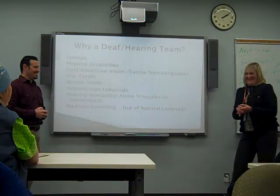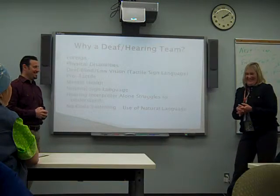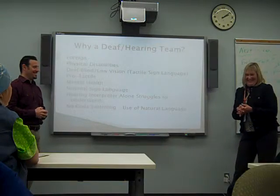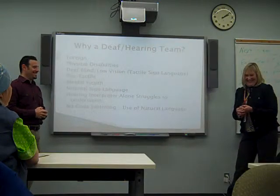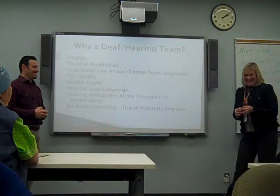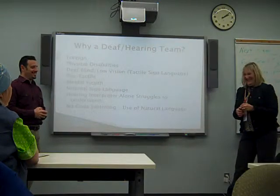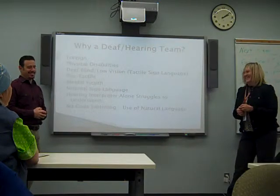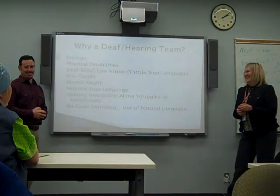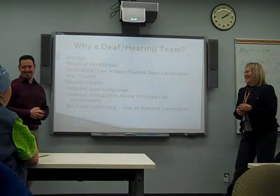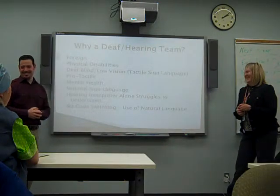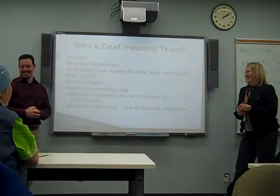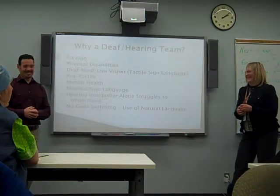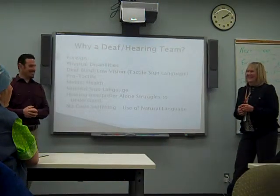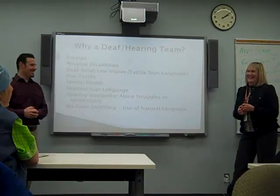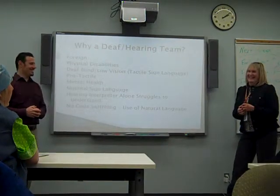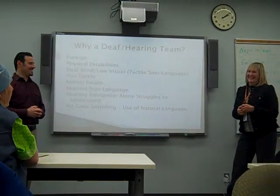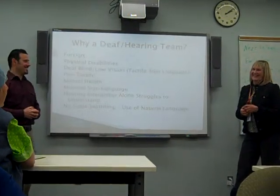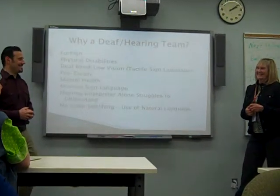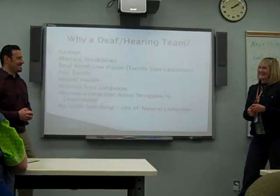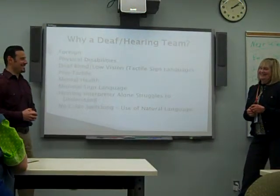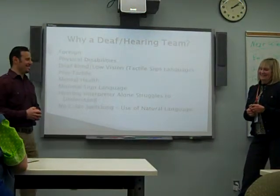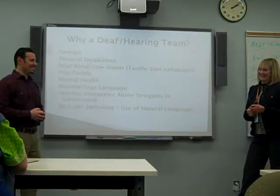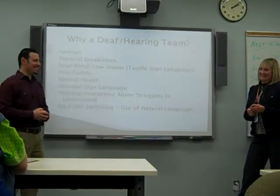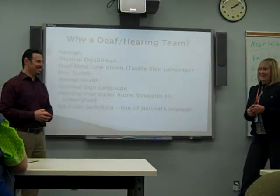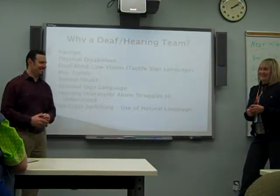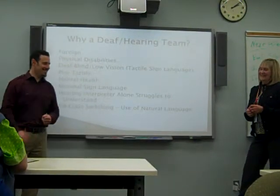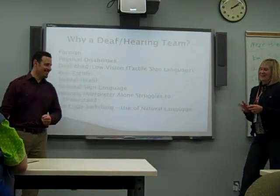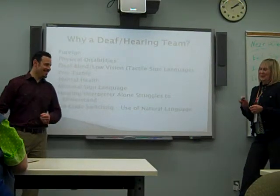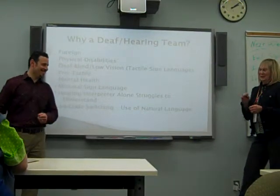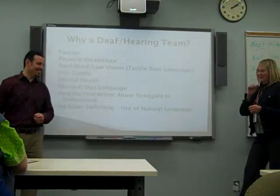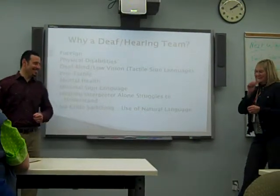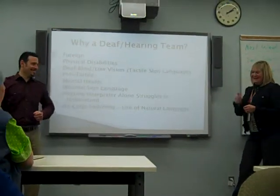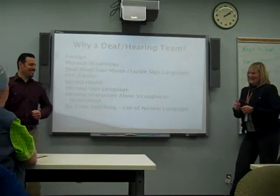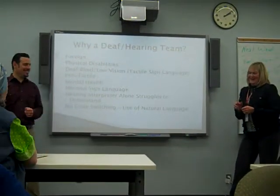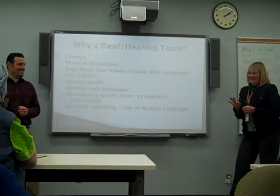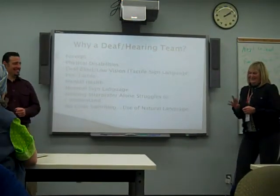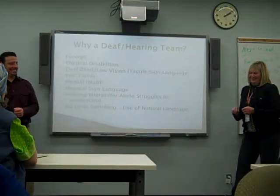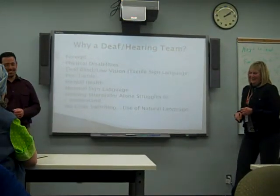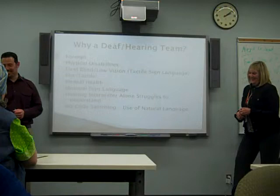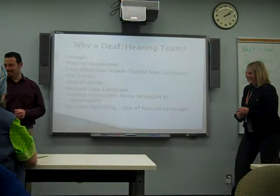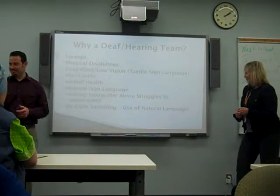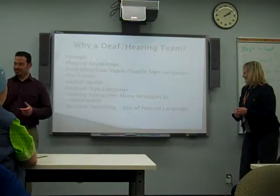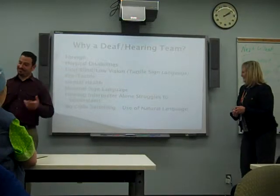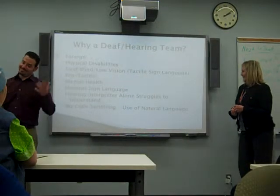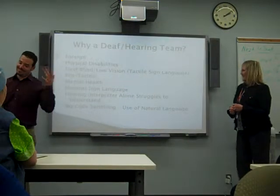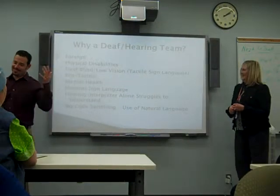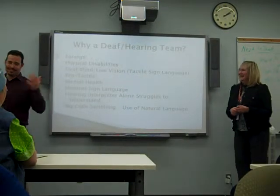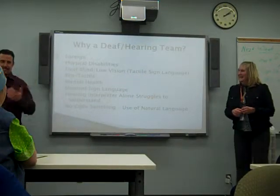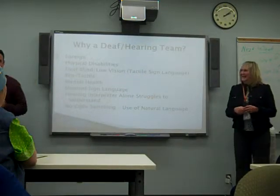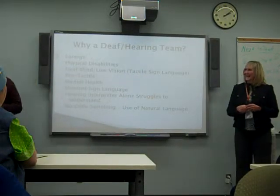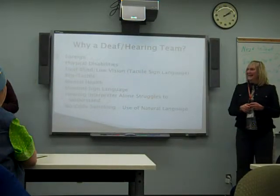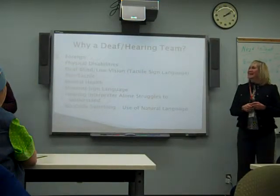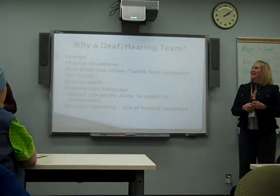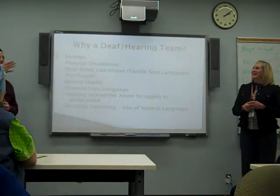have a CDI. Can you imagine? That'd probably be really fun.